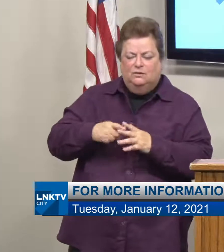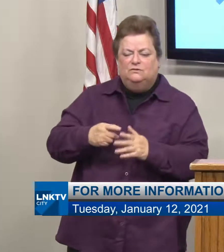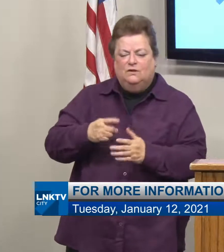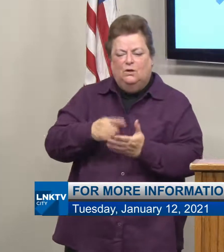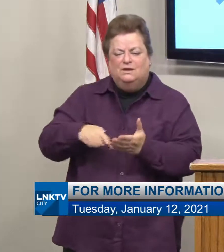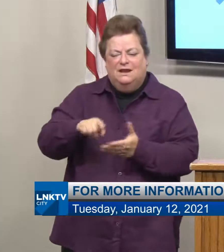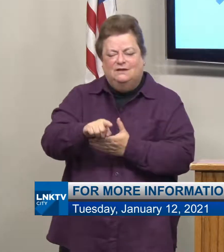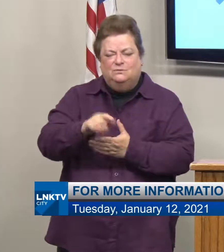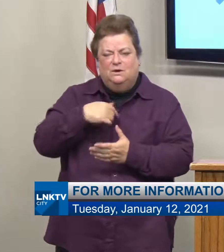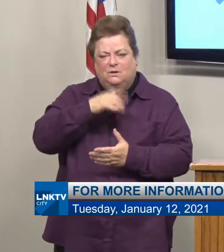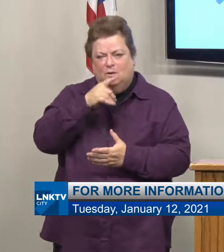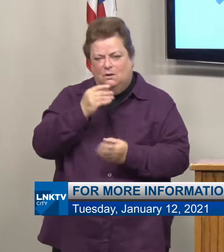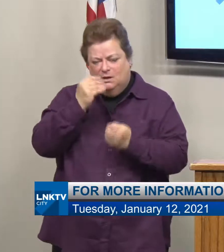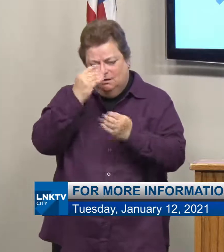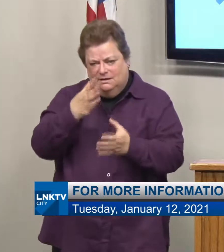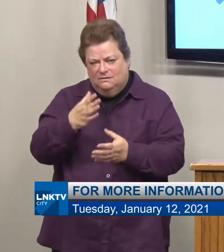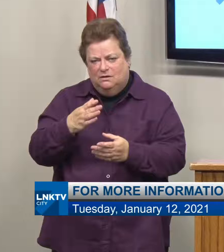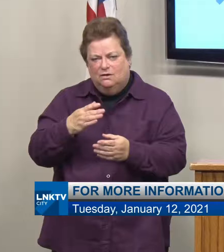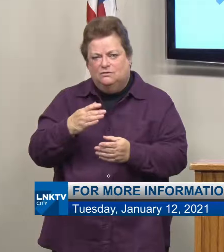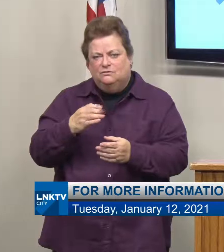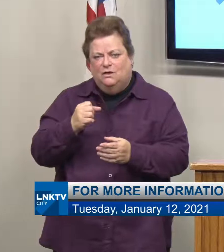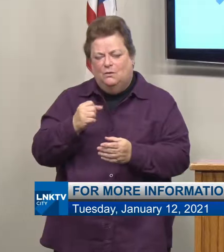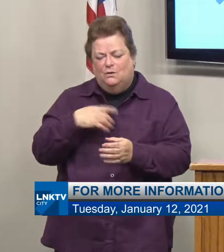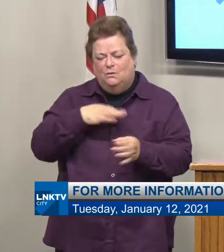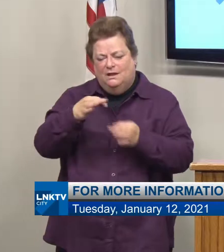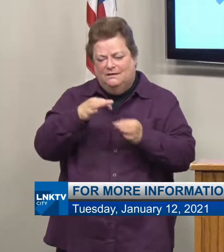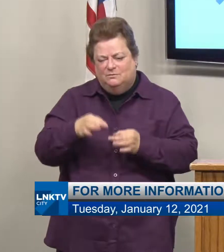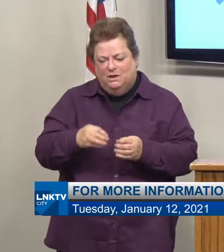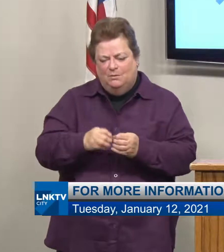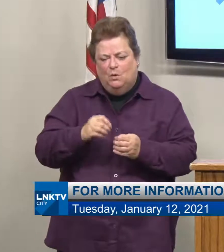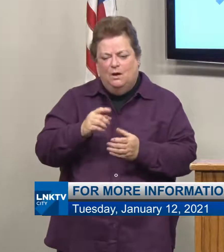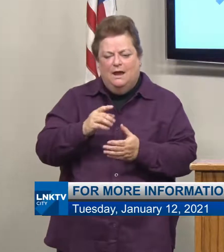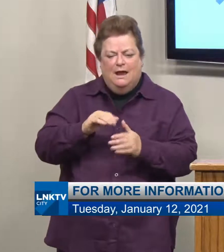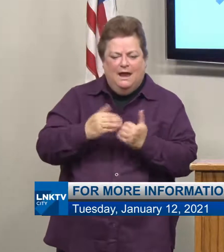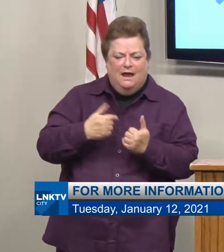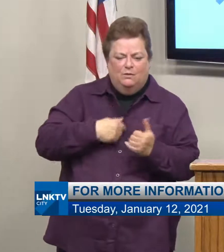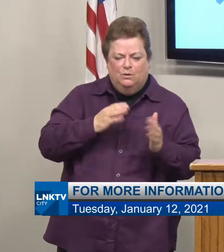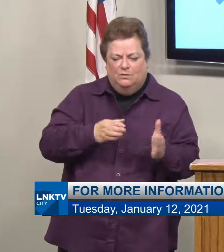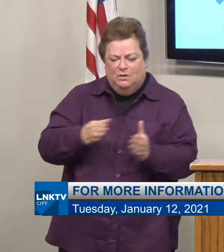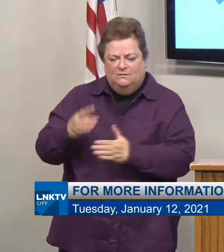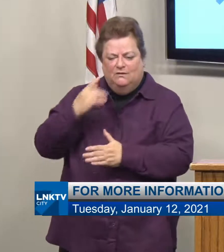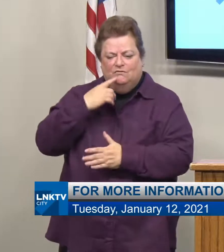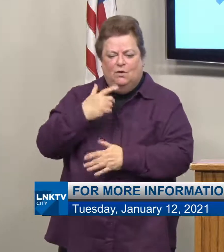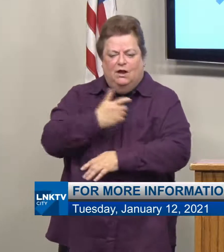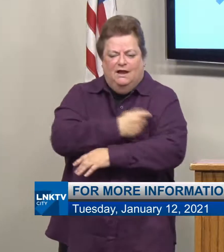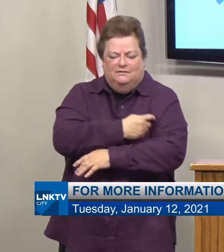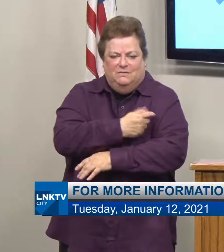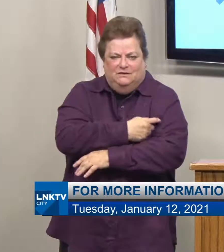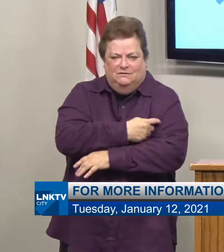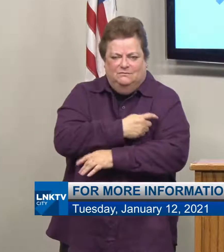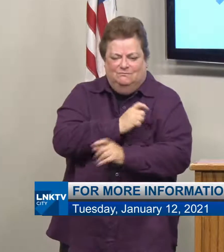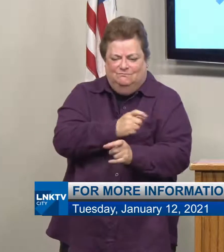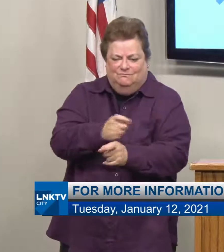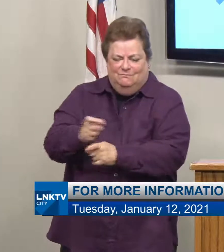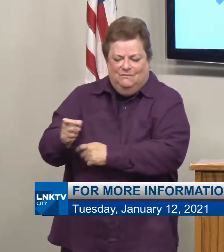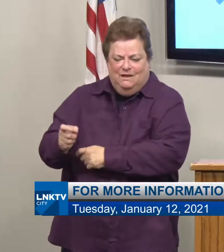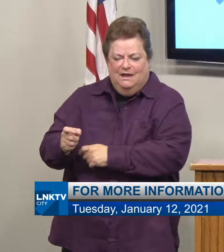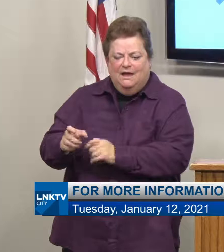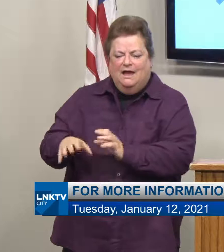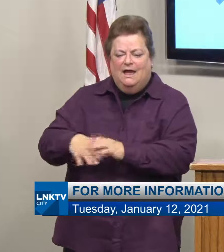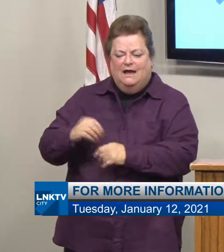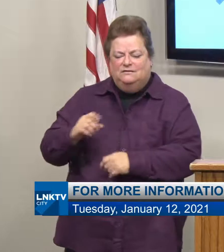on some of the other work we're doing in preparation for administering vaccine outside of